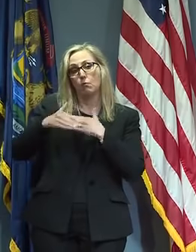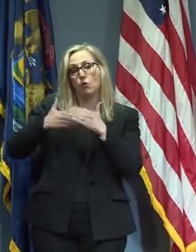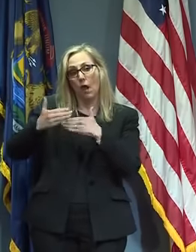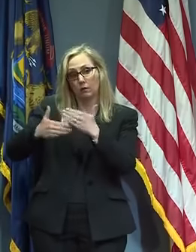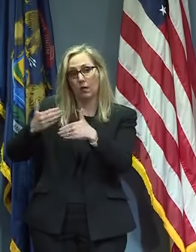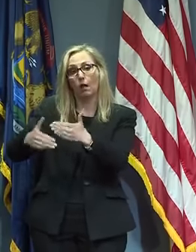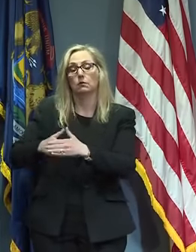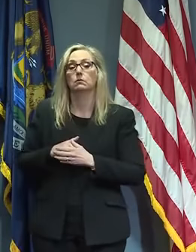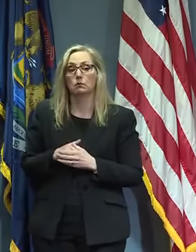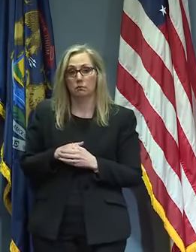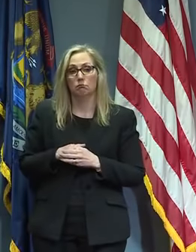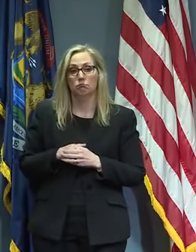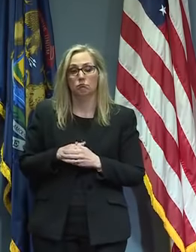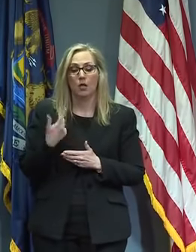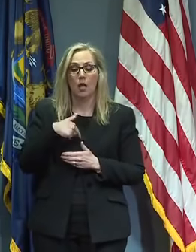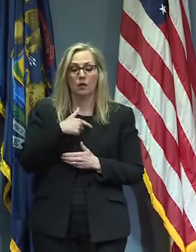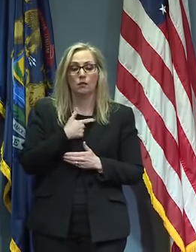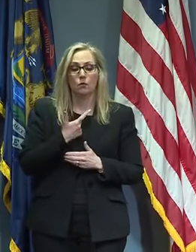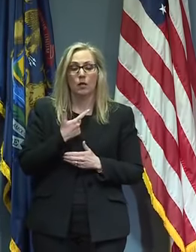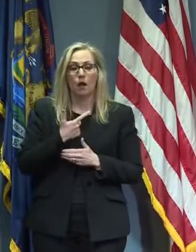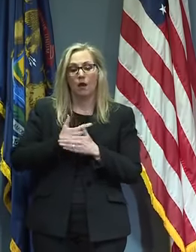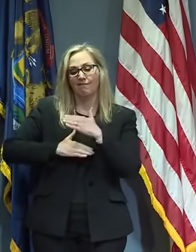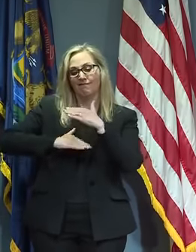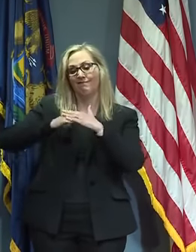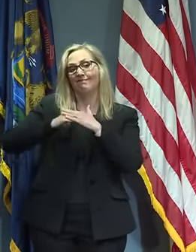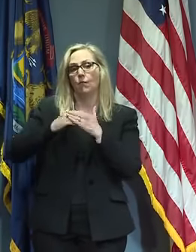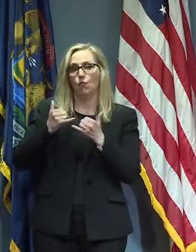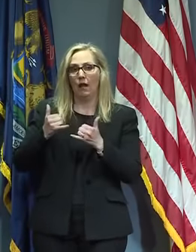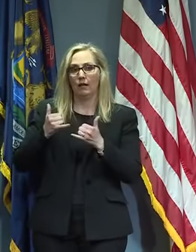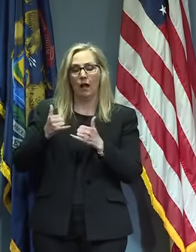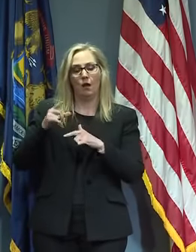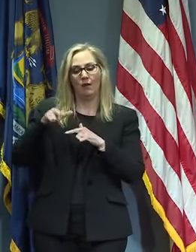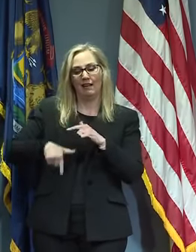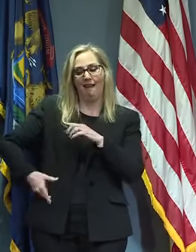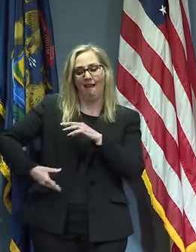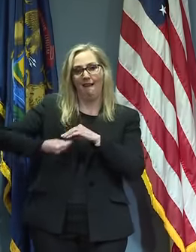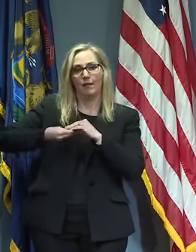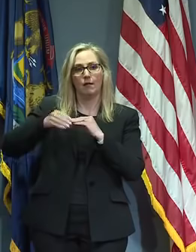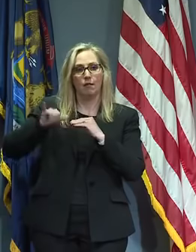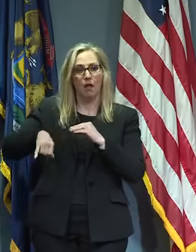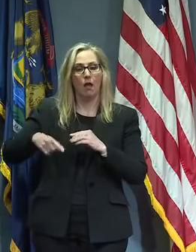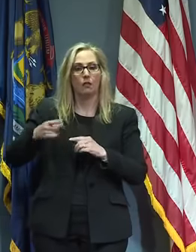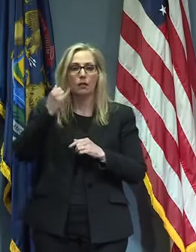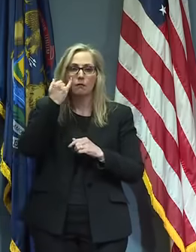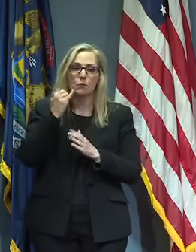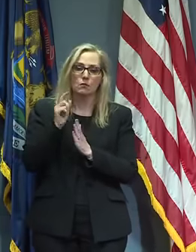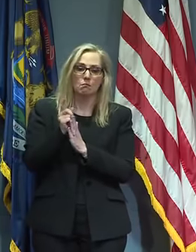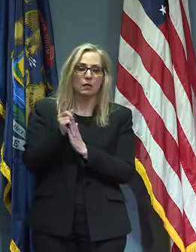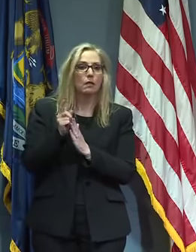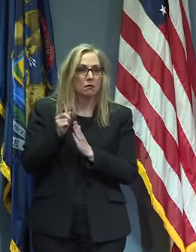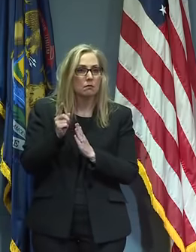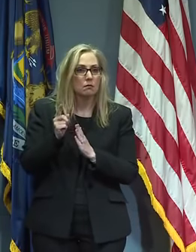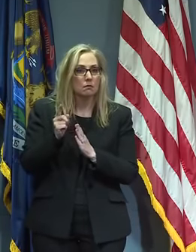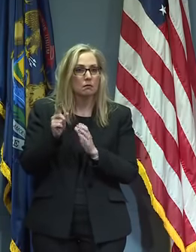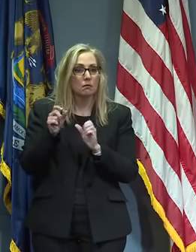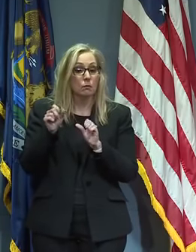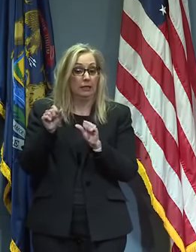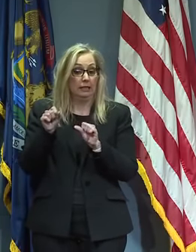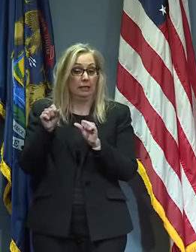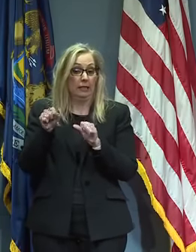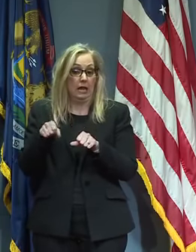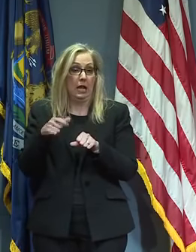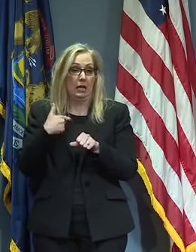process. And so as we are maxed out right now and unable to add to it, if there's a moment where we can, I will certainly